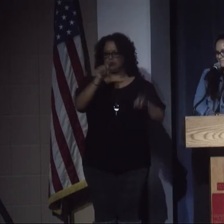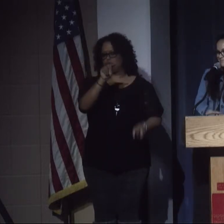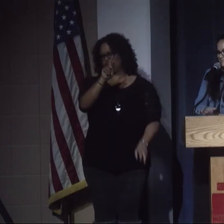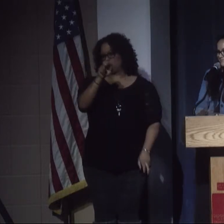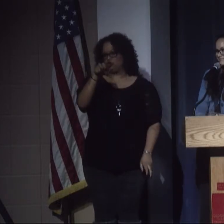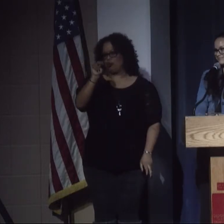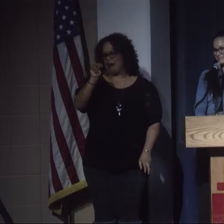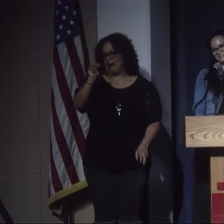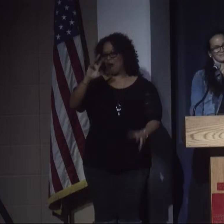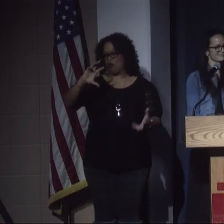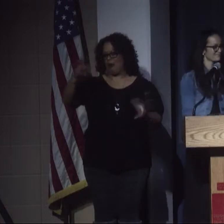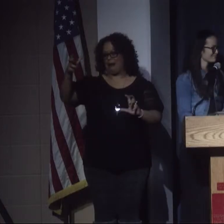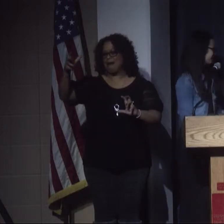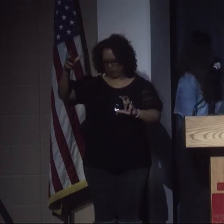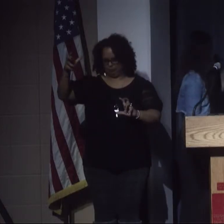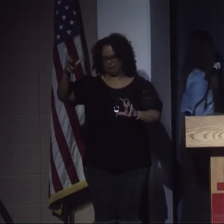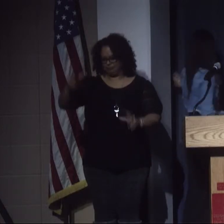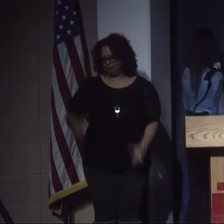Arthur.